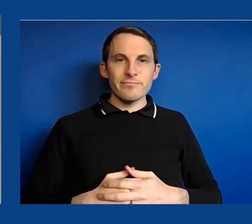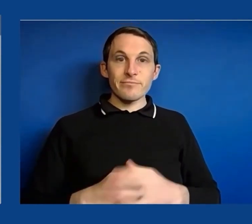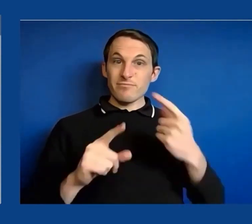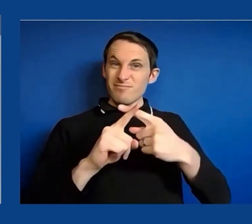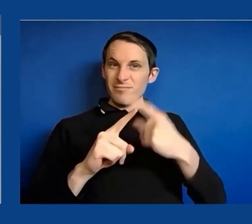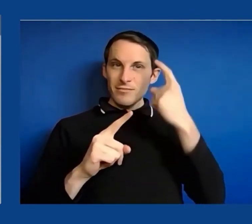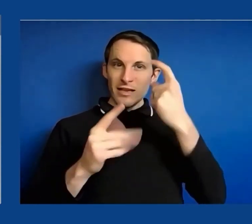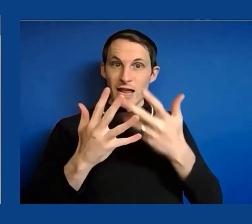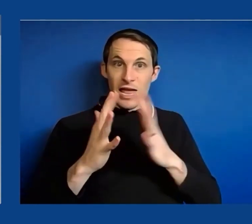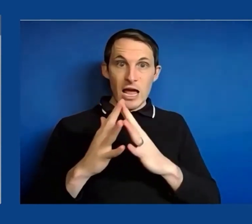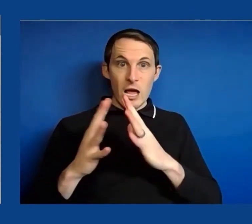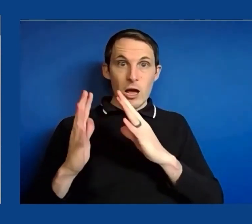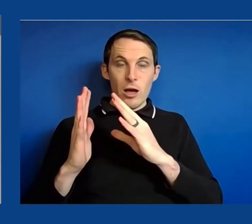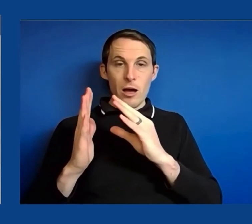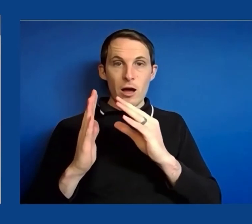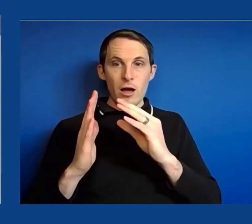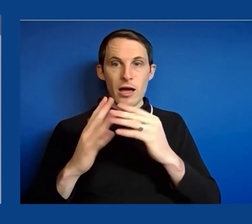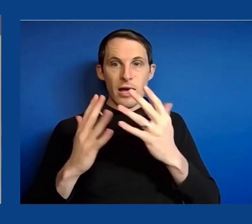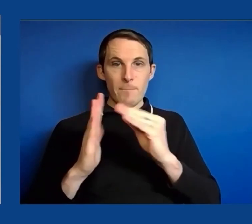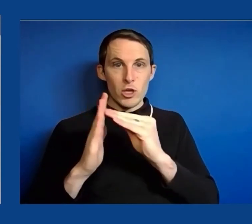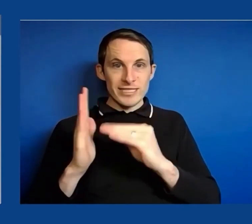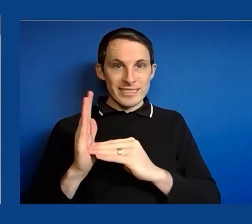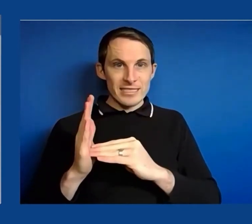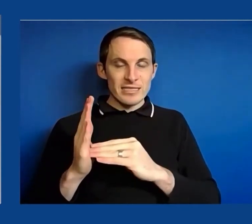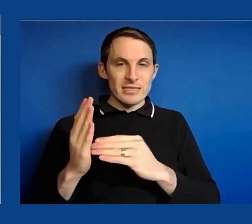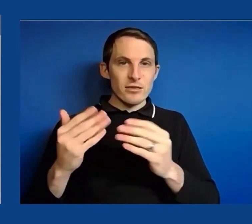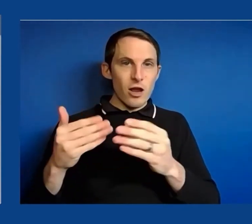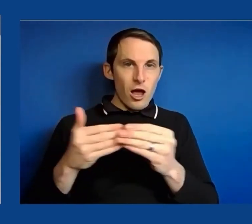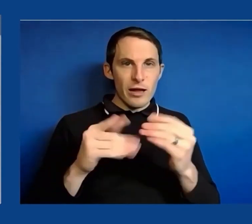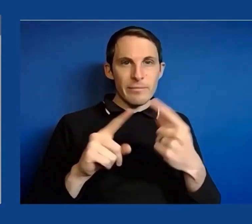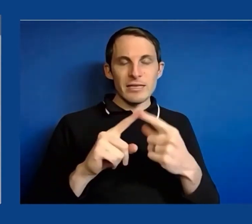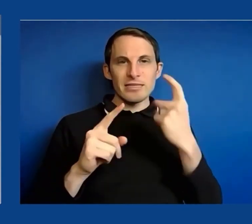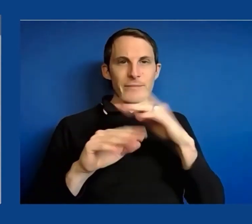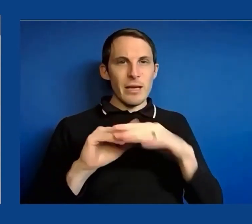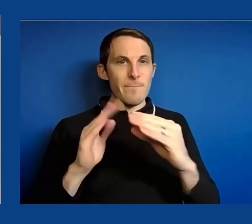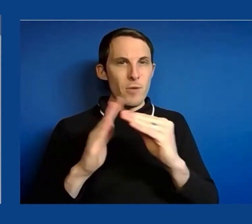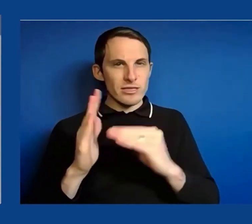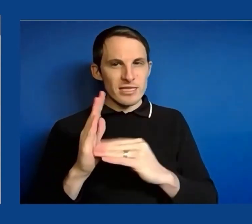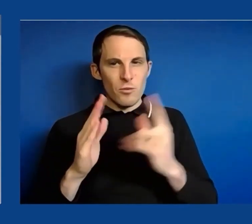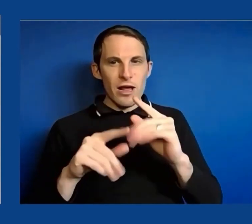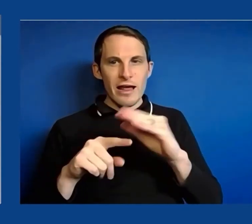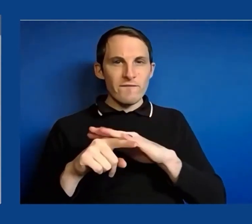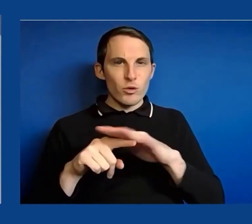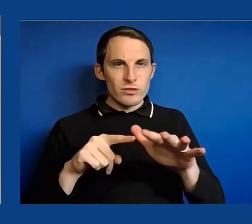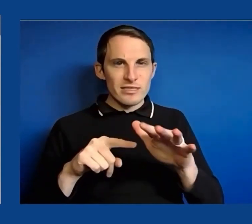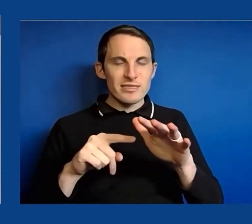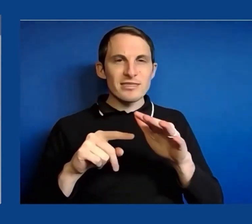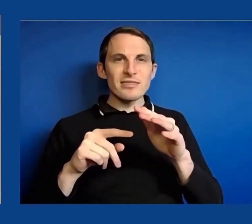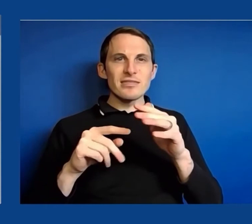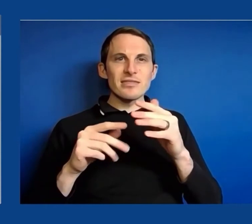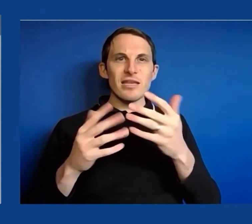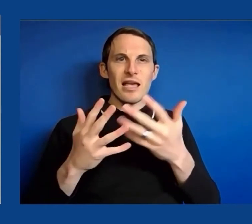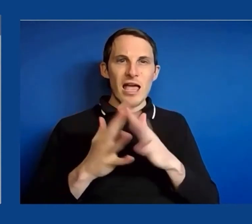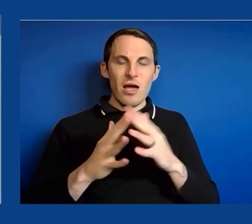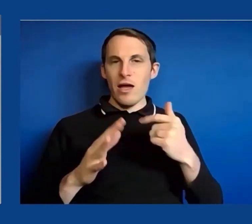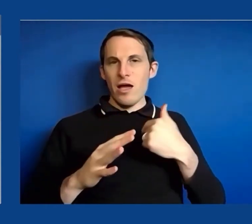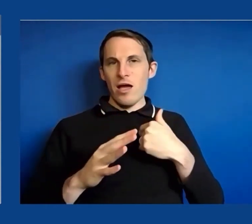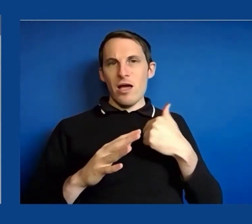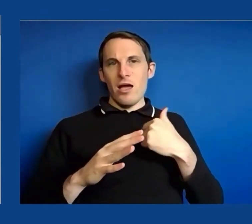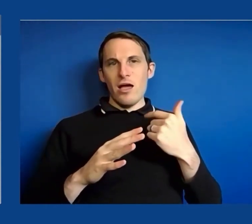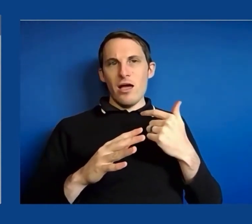policies had guided me, looking at policy and what influenced the way I operated within